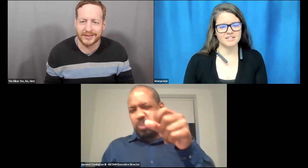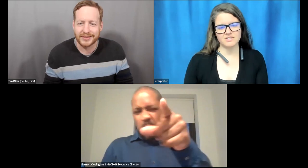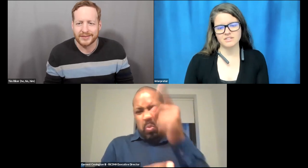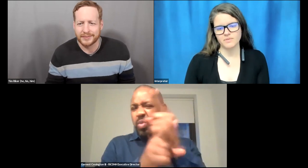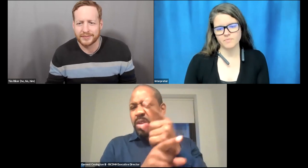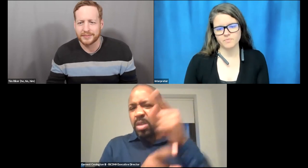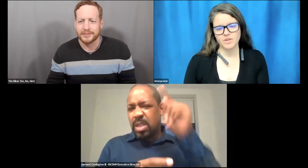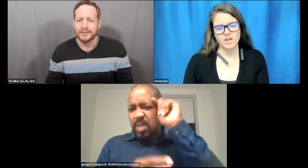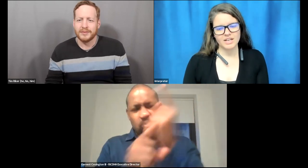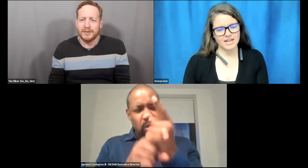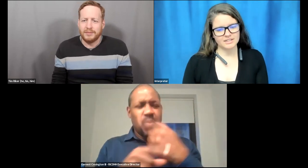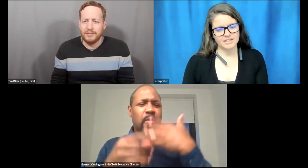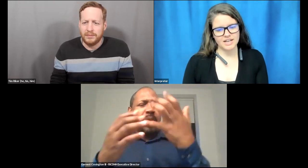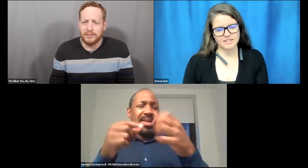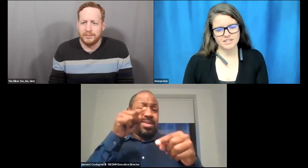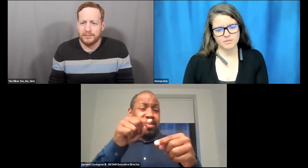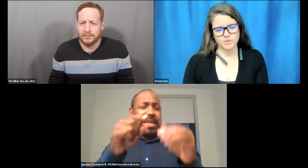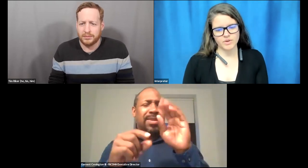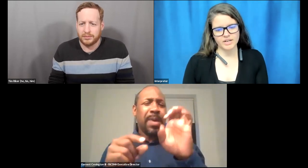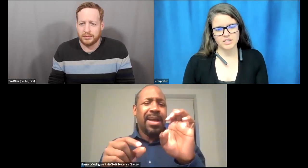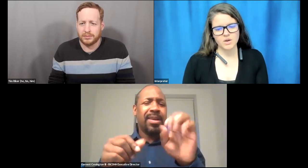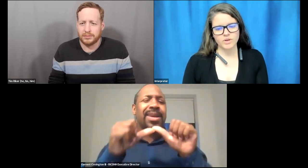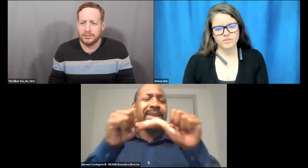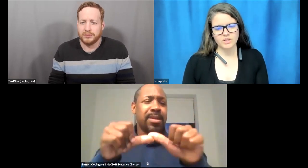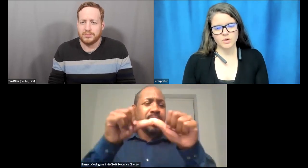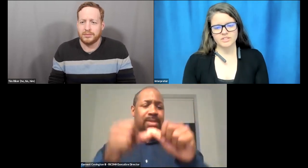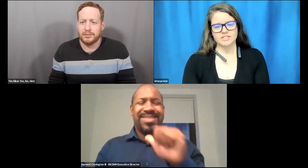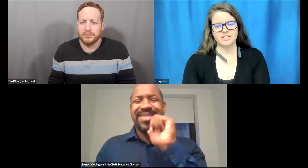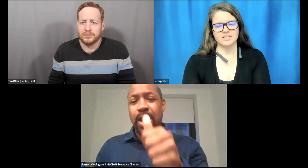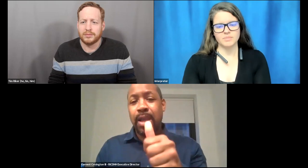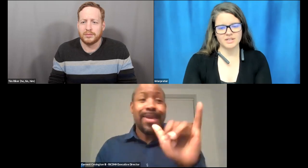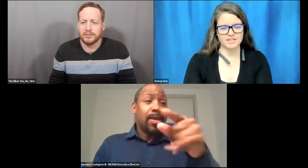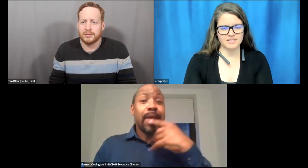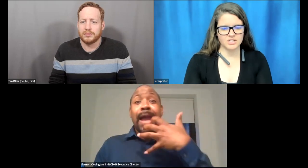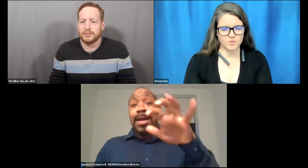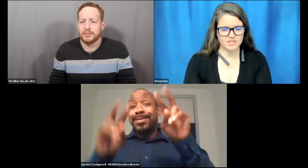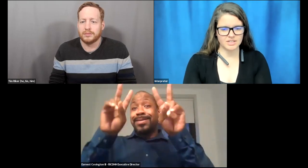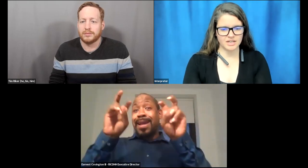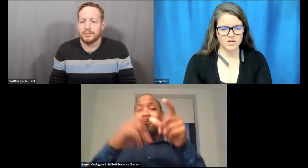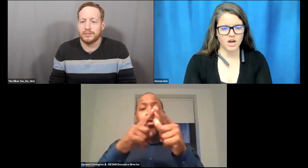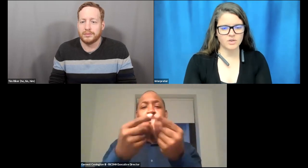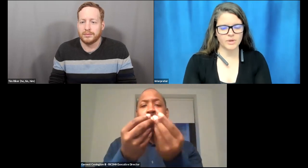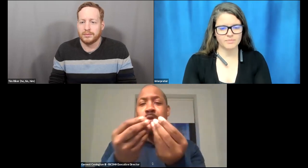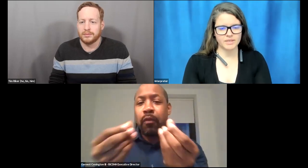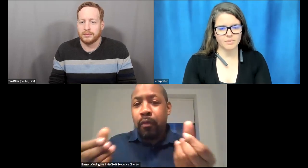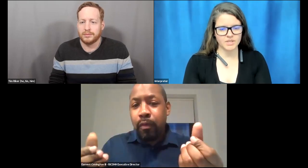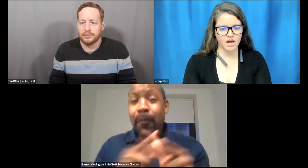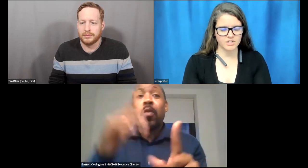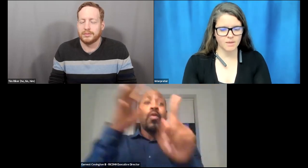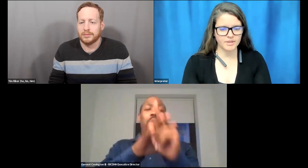yes. Exactly, Tim, you're right. We really want to see this be a continuous thing, not when it becomes a hot topic